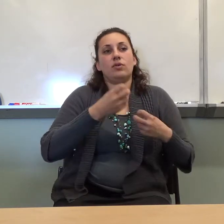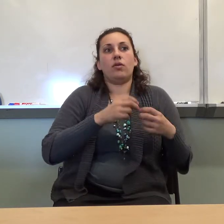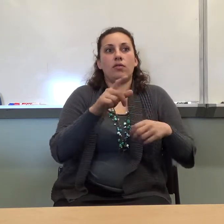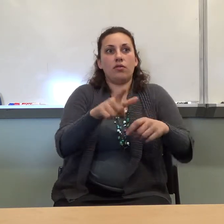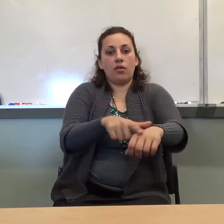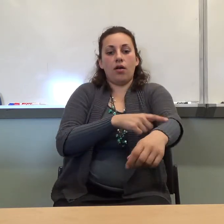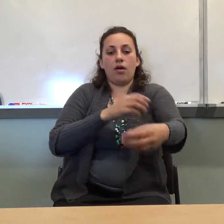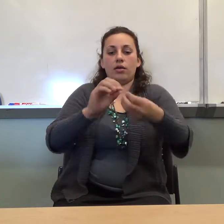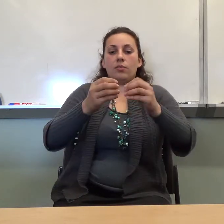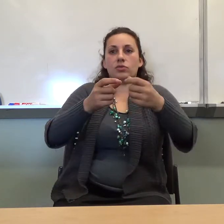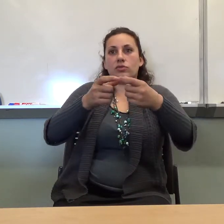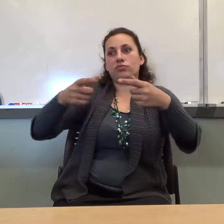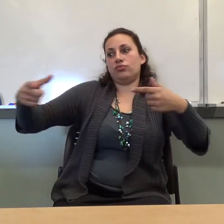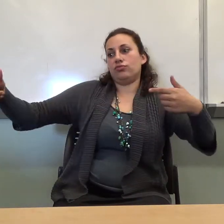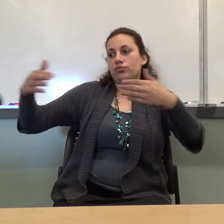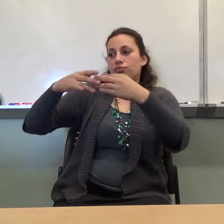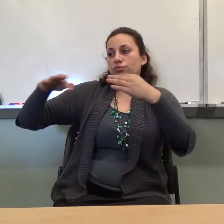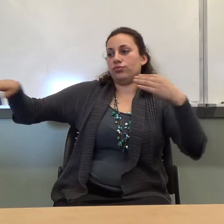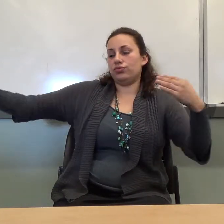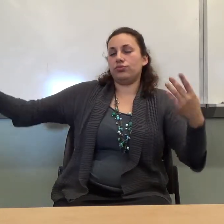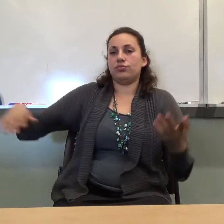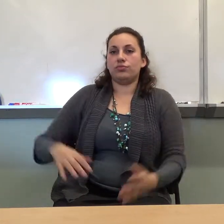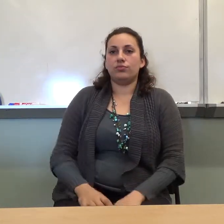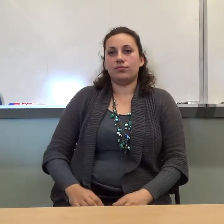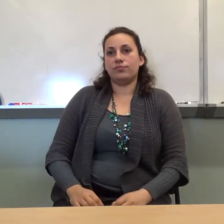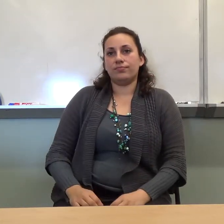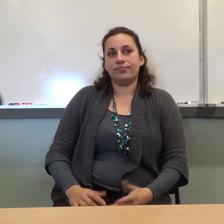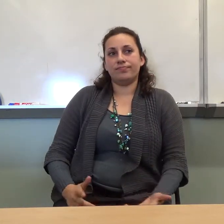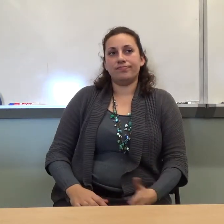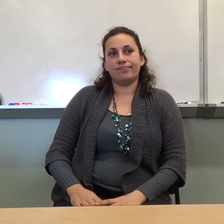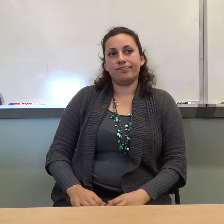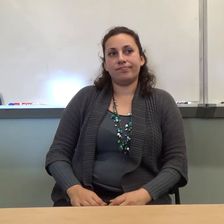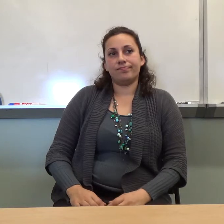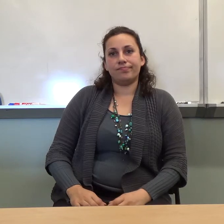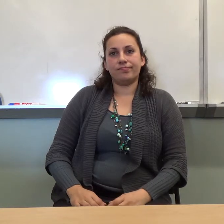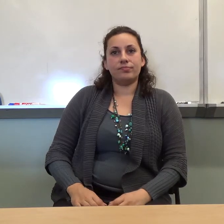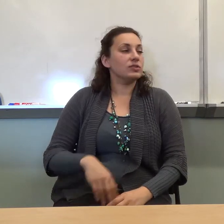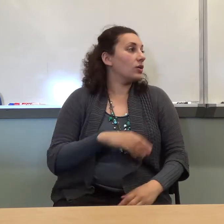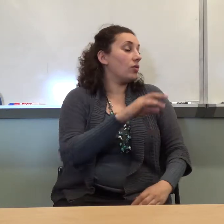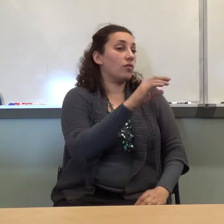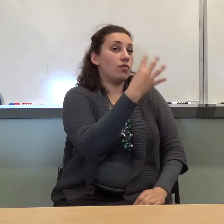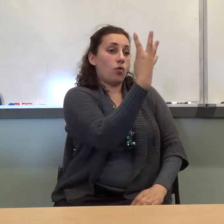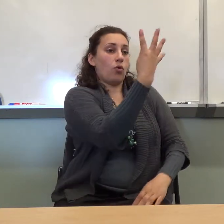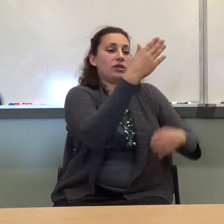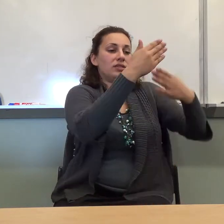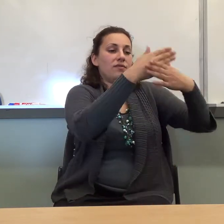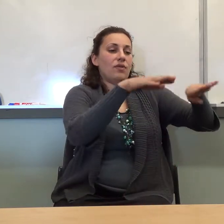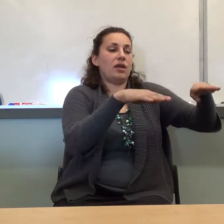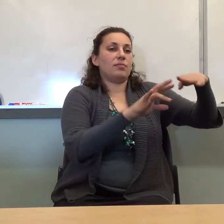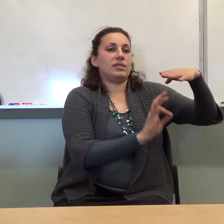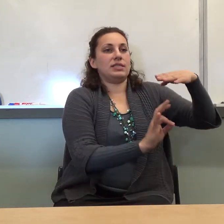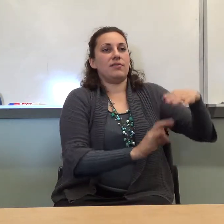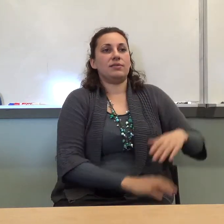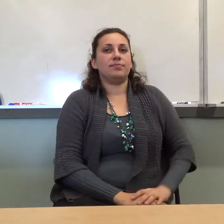calculate everything on this? Oh, yeah, sure. Yeah. Divide, take 4 and divide it by 7. Okay. You'll see it.